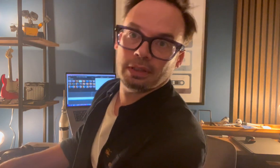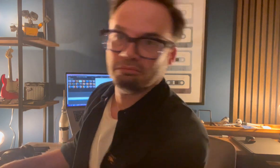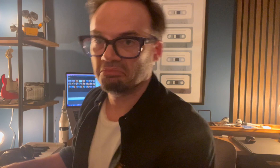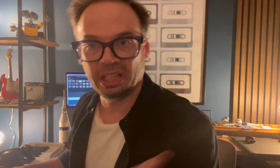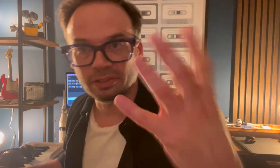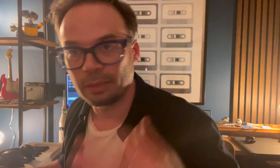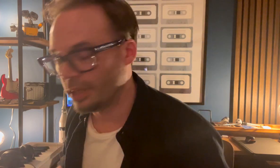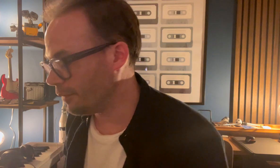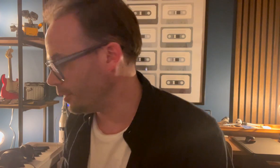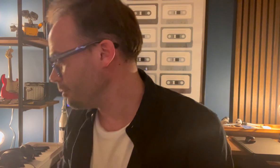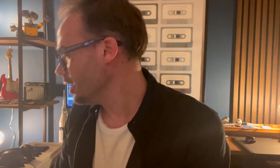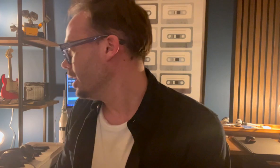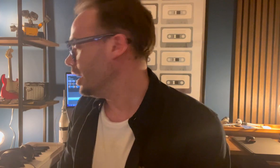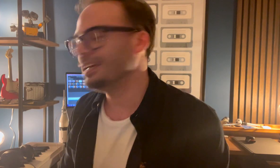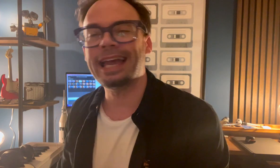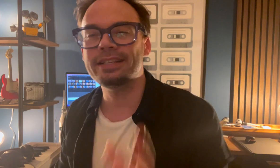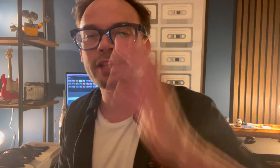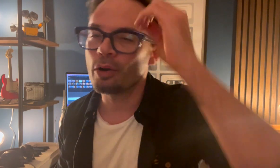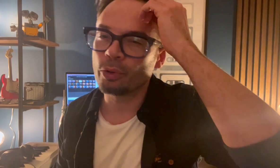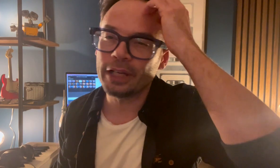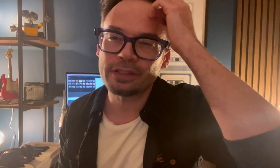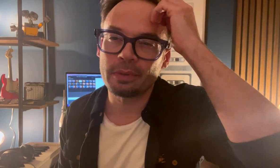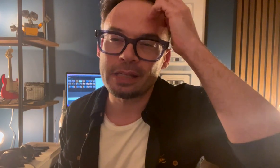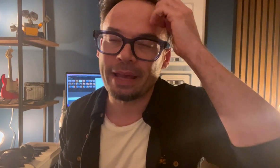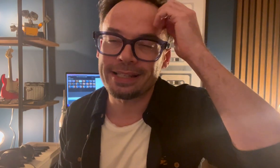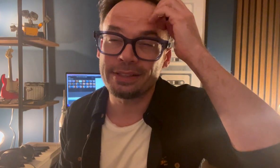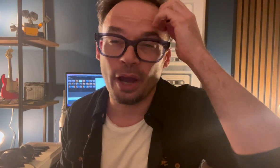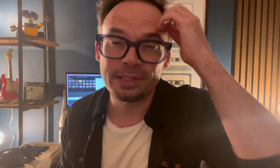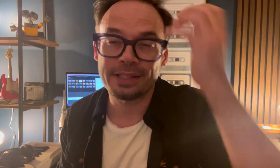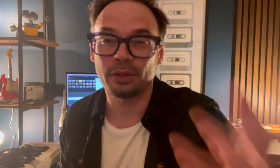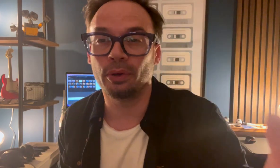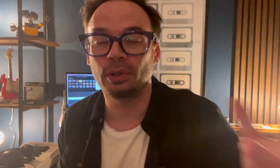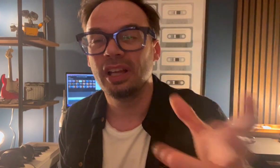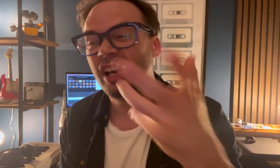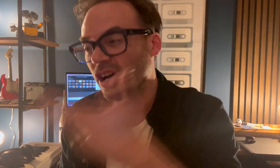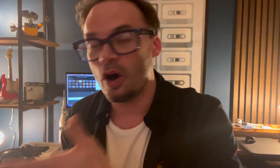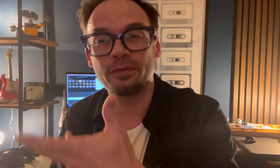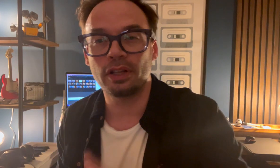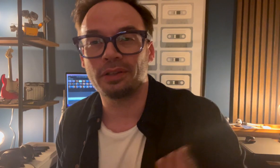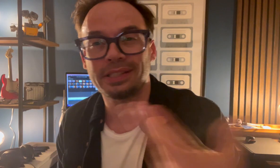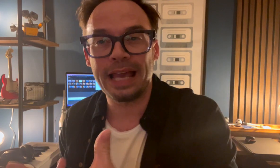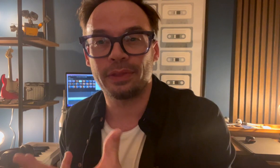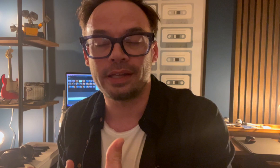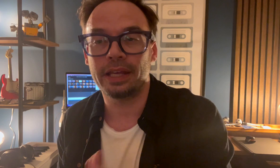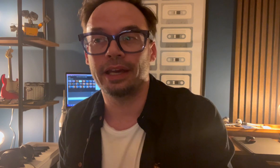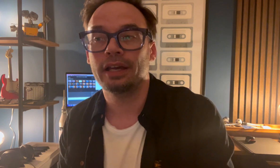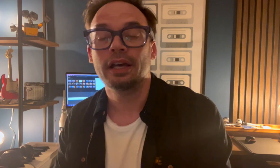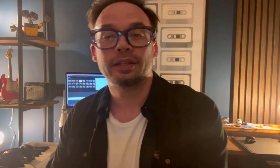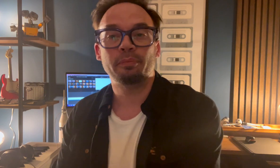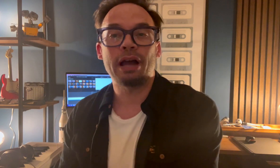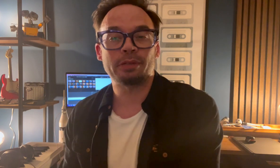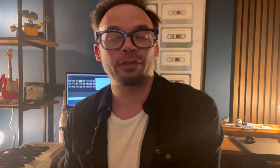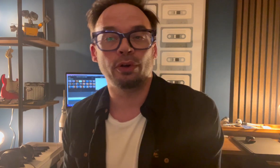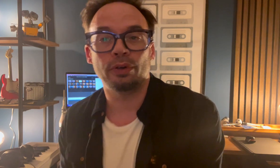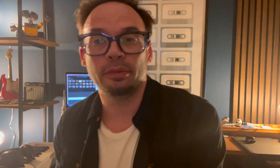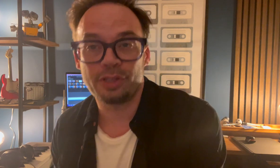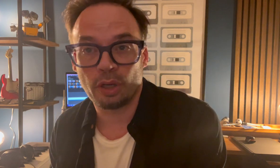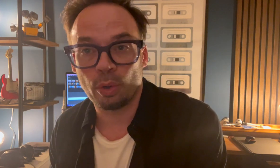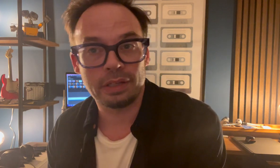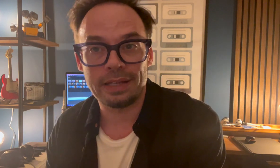Little tip there for you Again, don't worry if some of this makes no sense at all Often I'll say things here That perhaps if you're the music coordinator